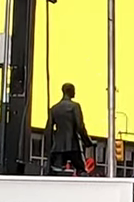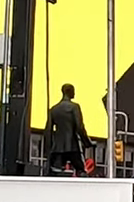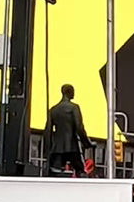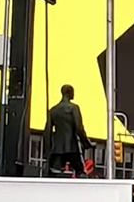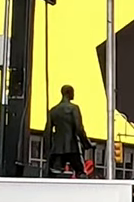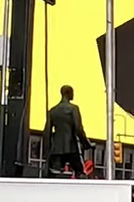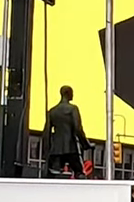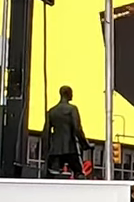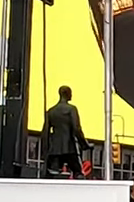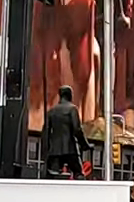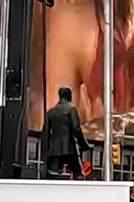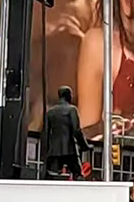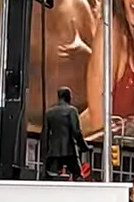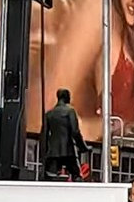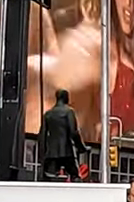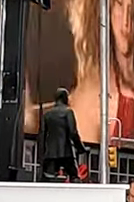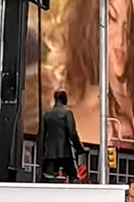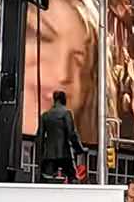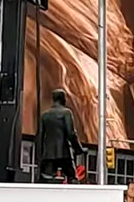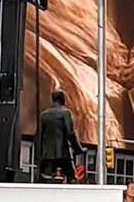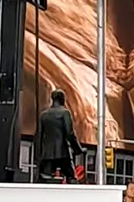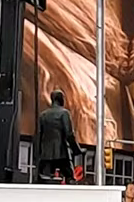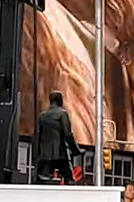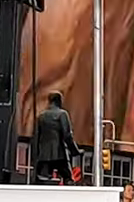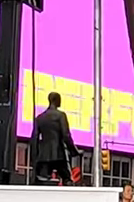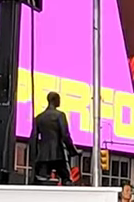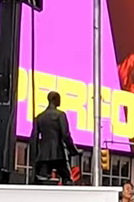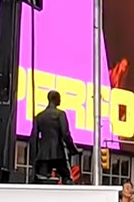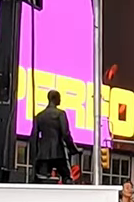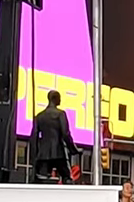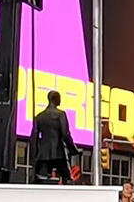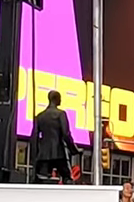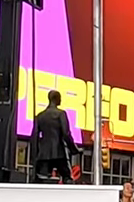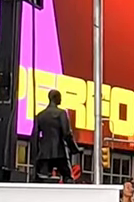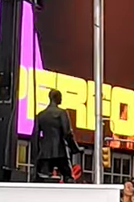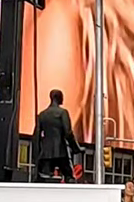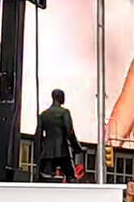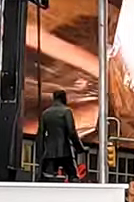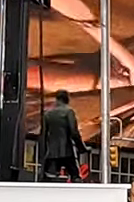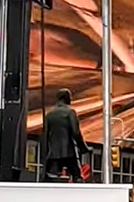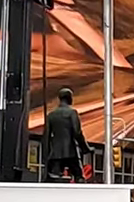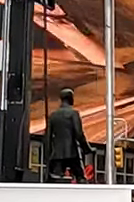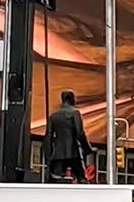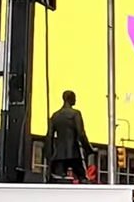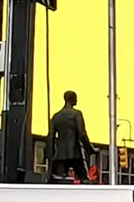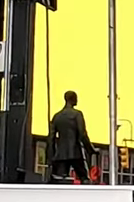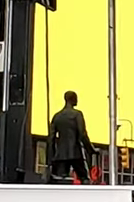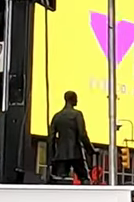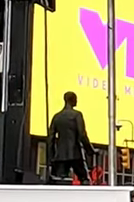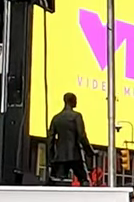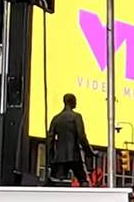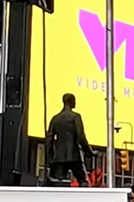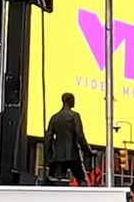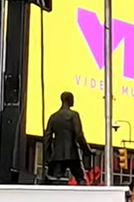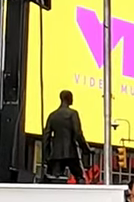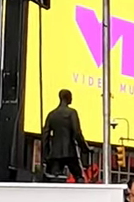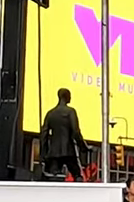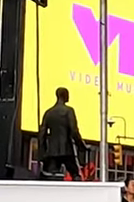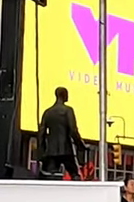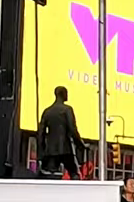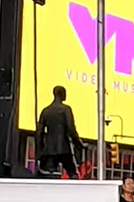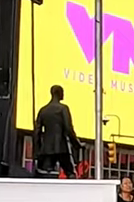singing, right? Oh. Are we? Well, do you guys want to hear us sing? Okay, so you